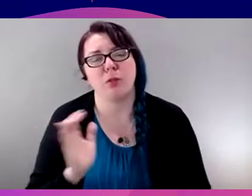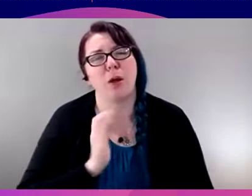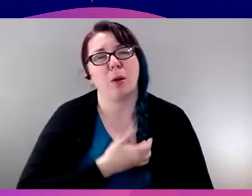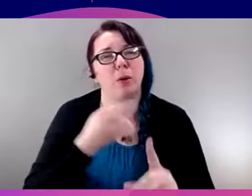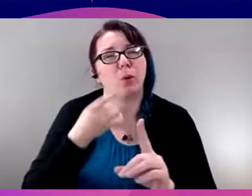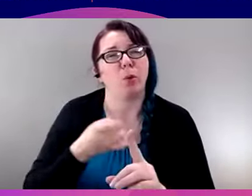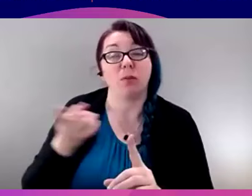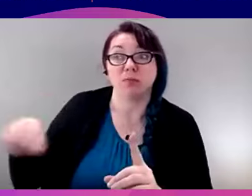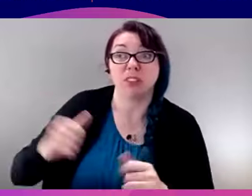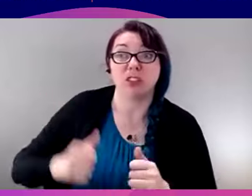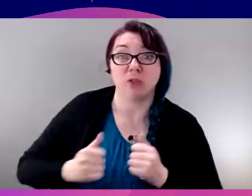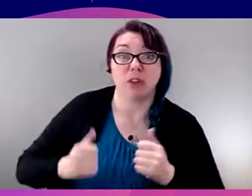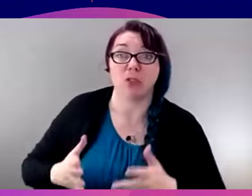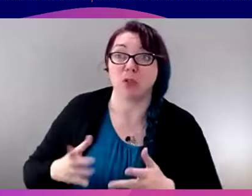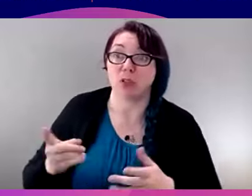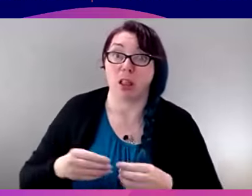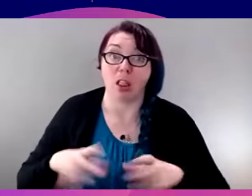can heal together.